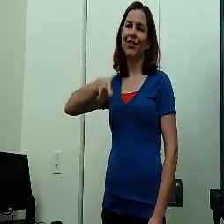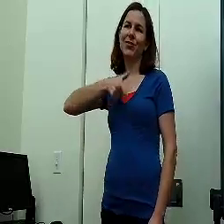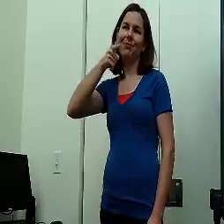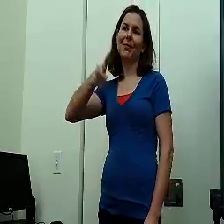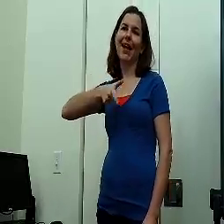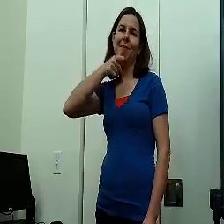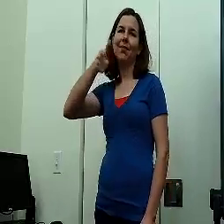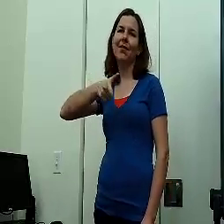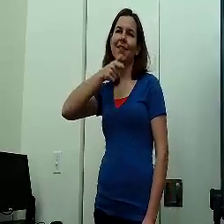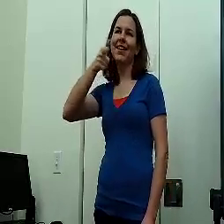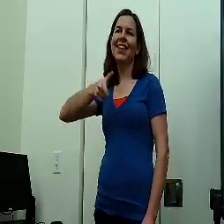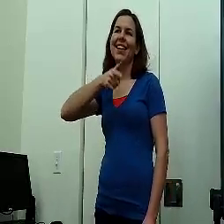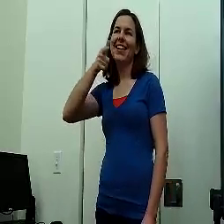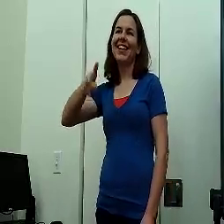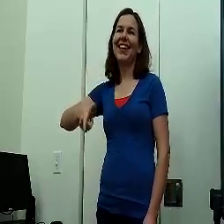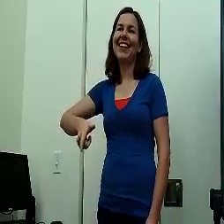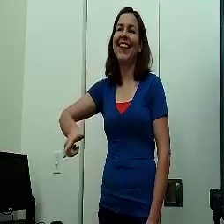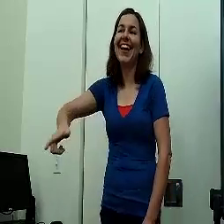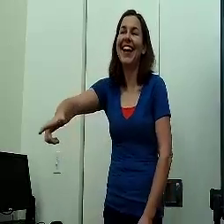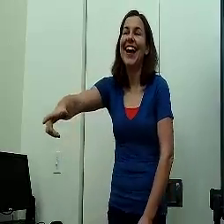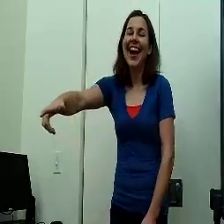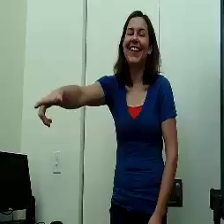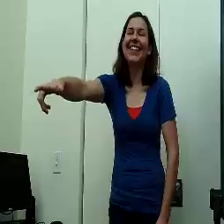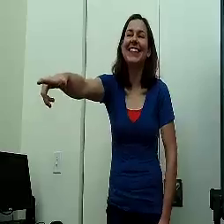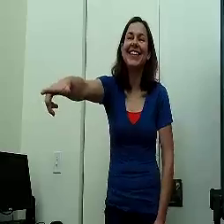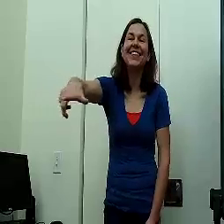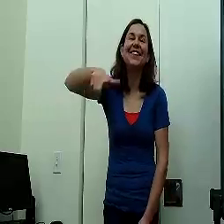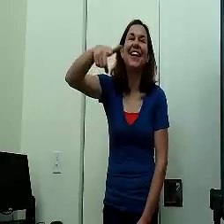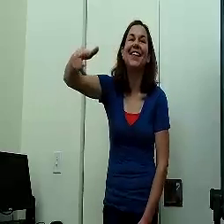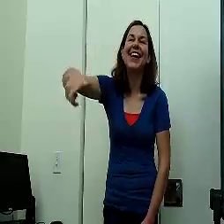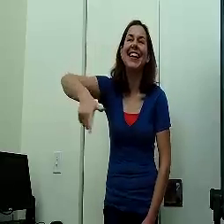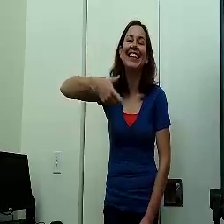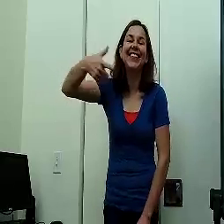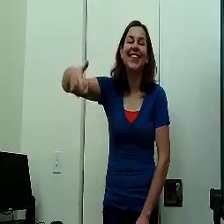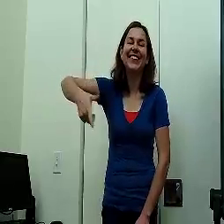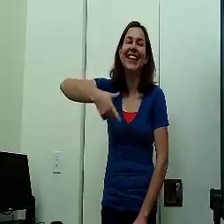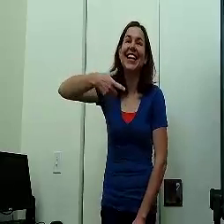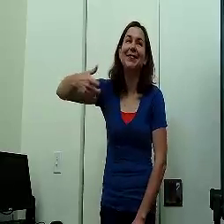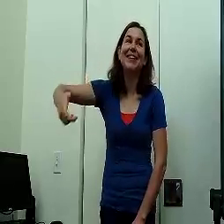Lunch. Yeah. He's not even touching it because he's He's like, I'm gonna stay really far away so we don't